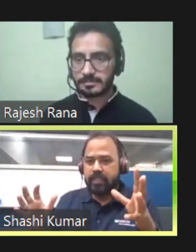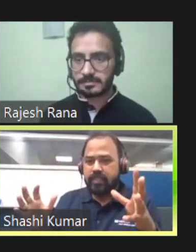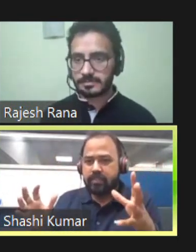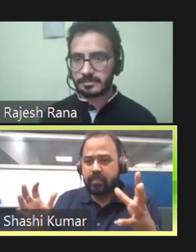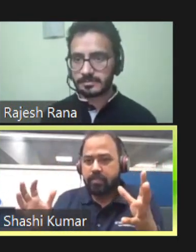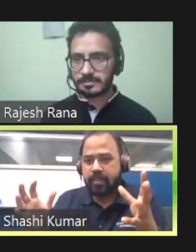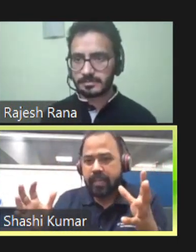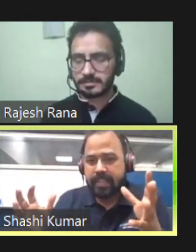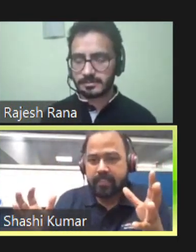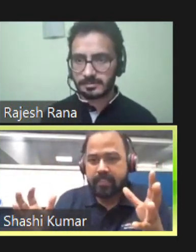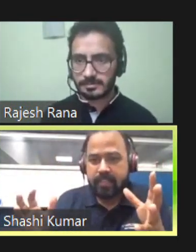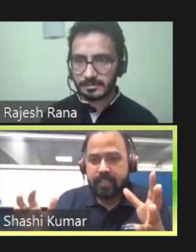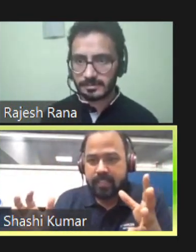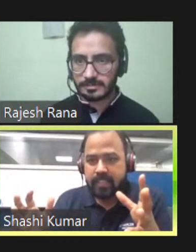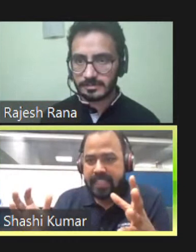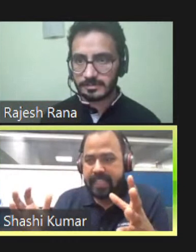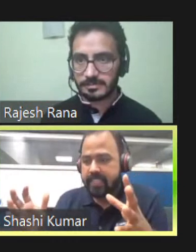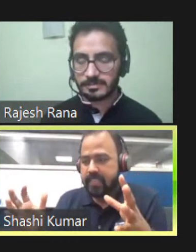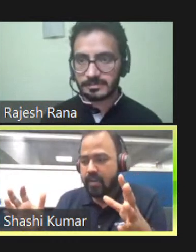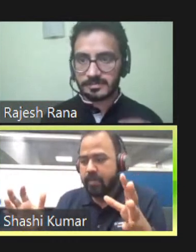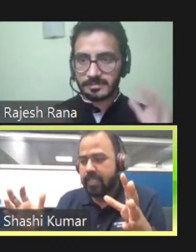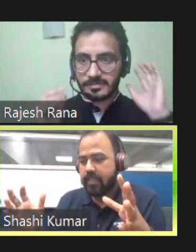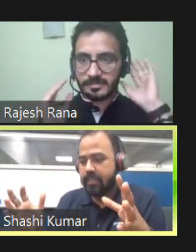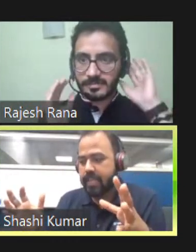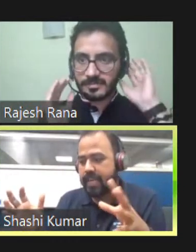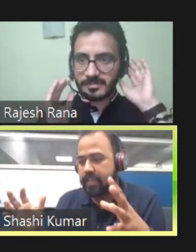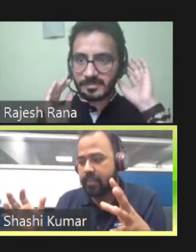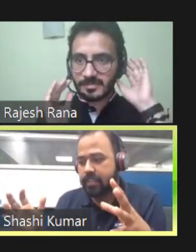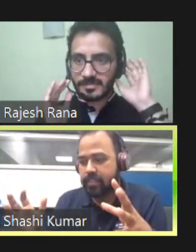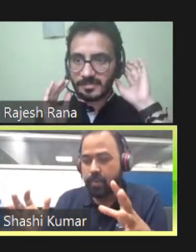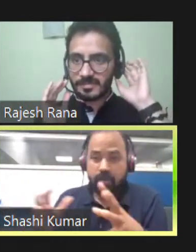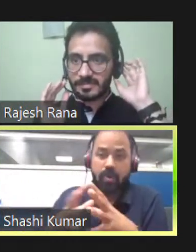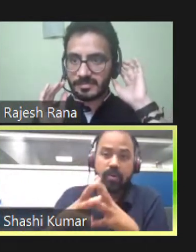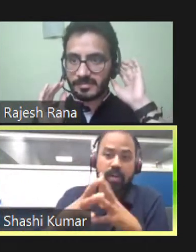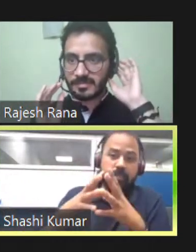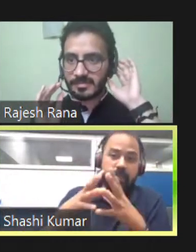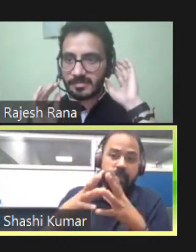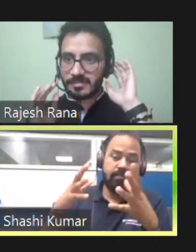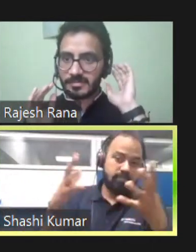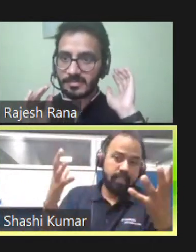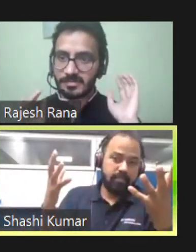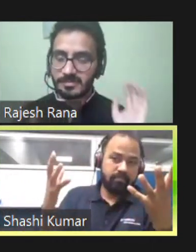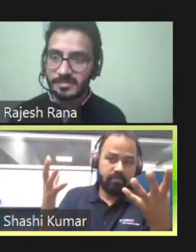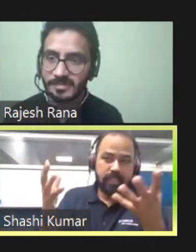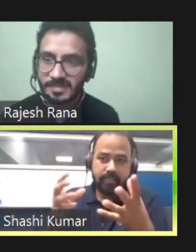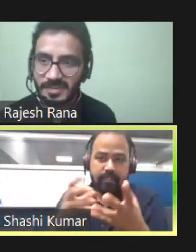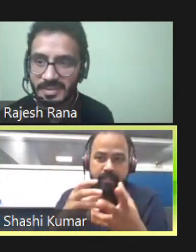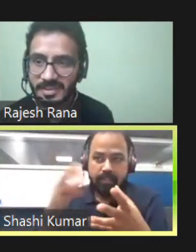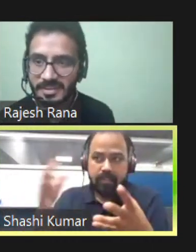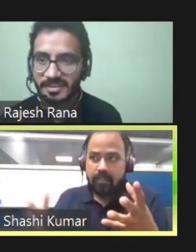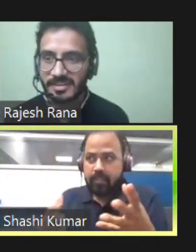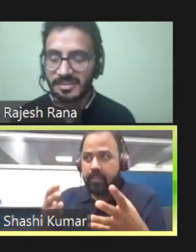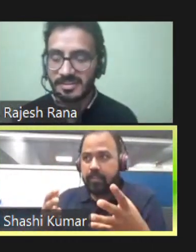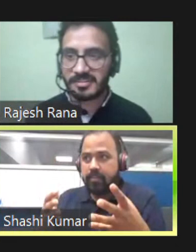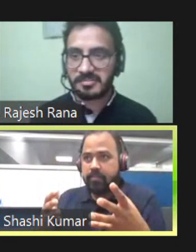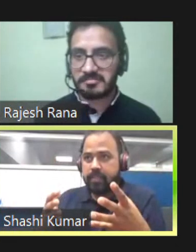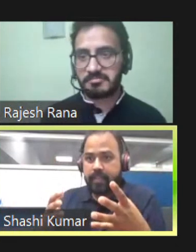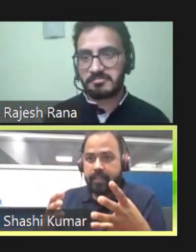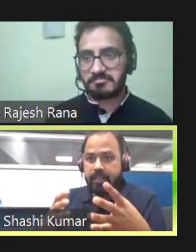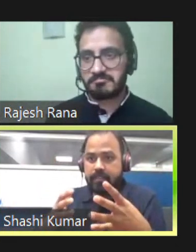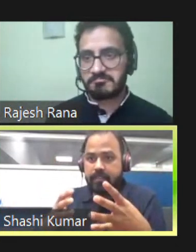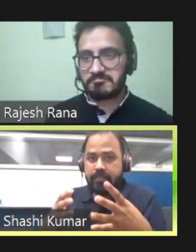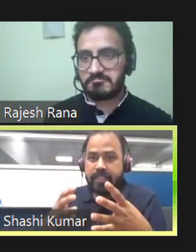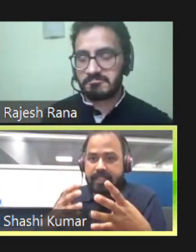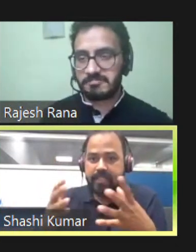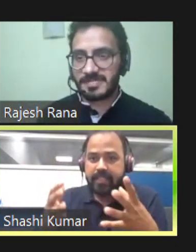would be surprised, Rajesh. Any guesses as how many sign languages or how many? Like, yes,